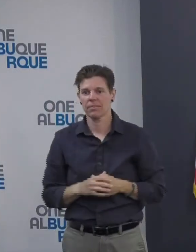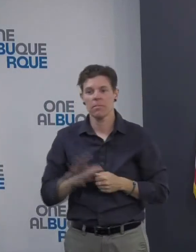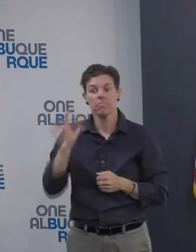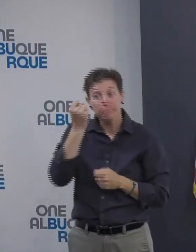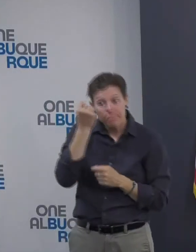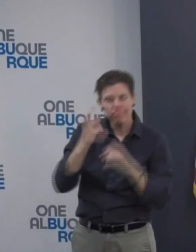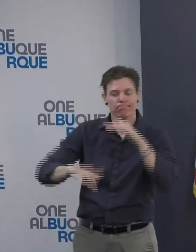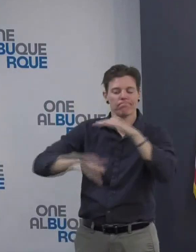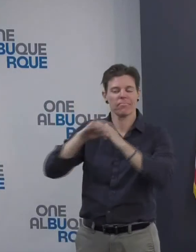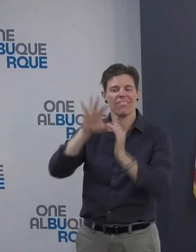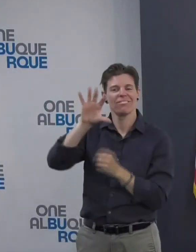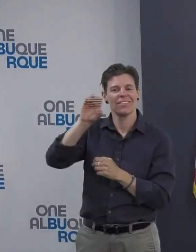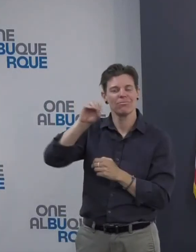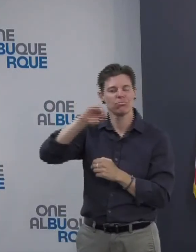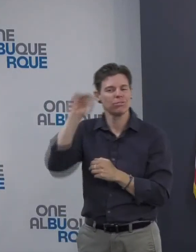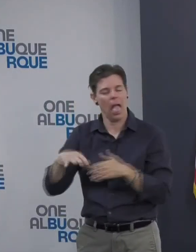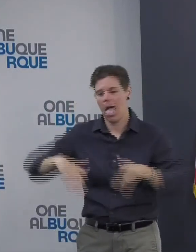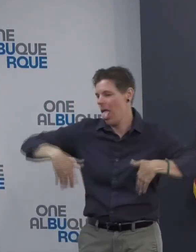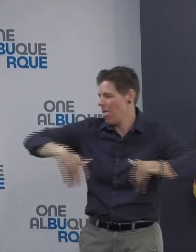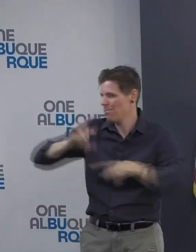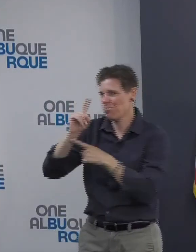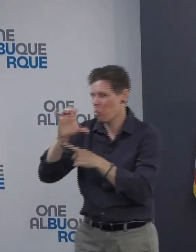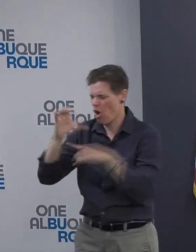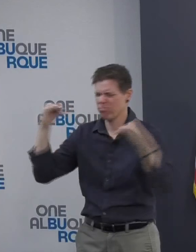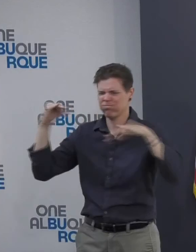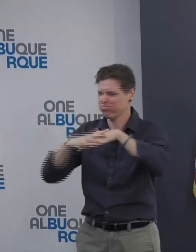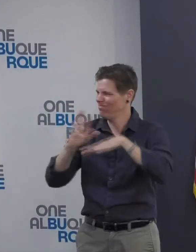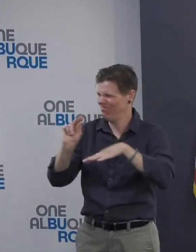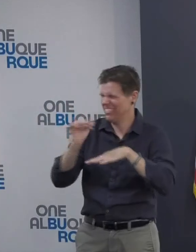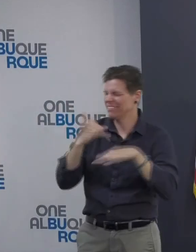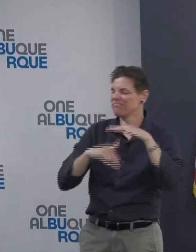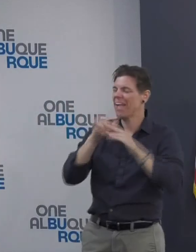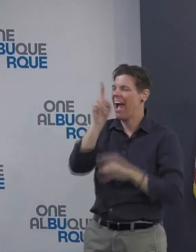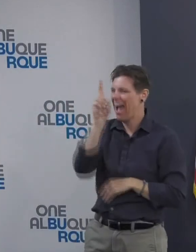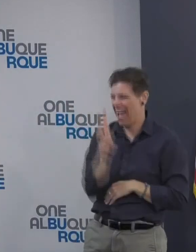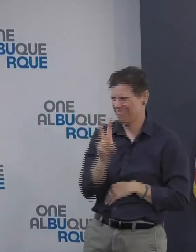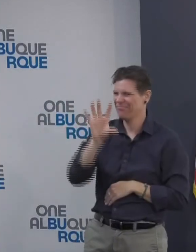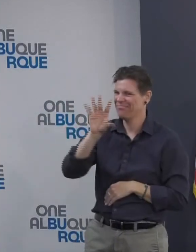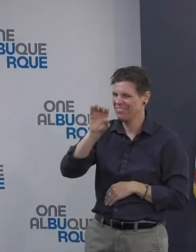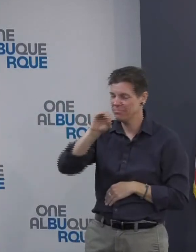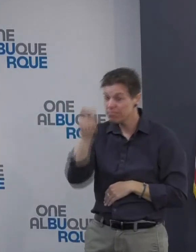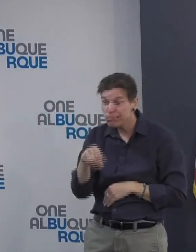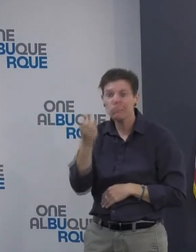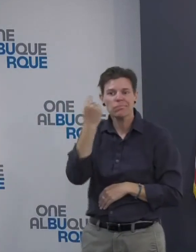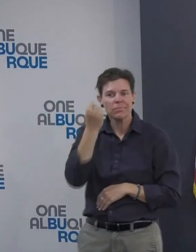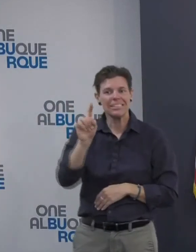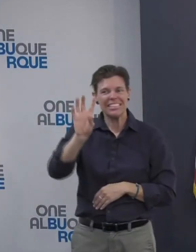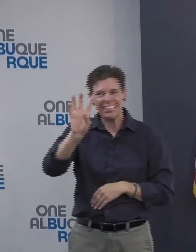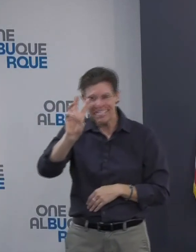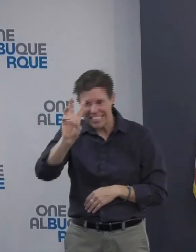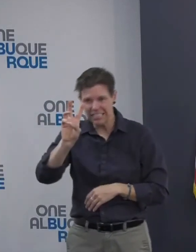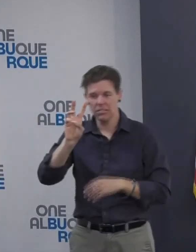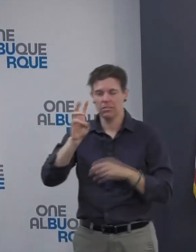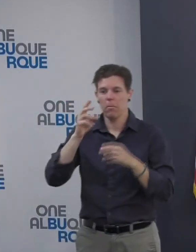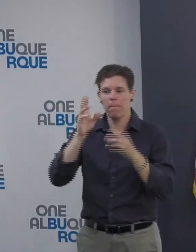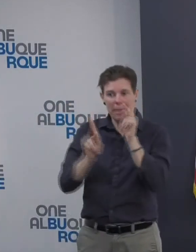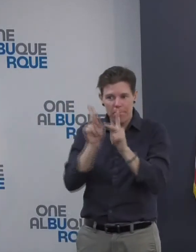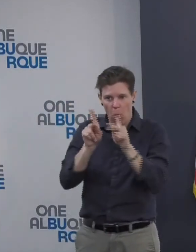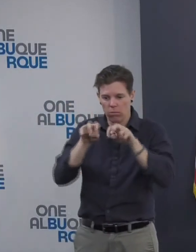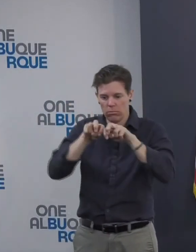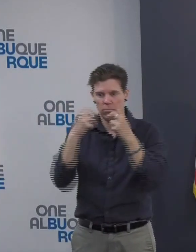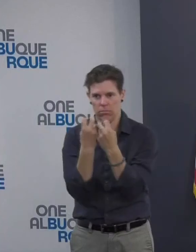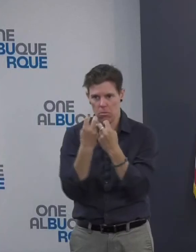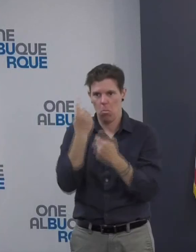than 6 at a table is now permissible. Now, I want to just acknowledge, I understand that doesn't help